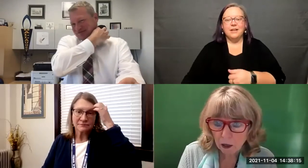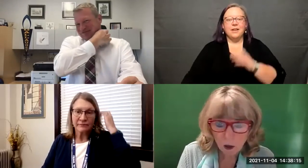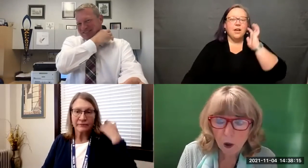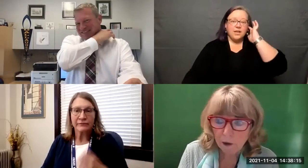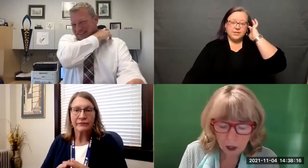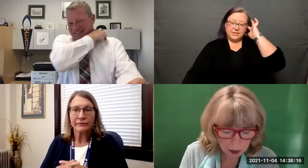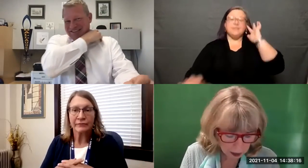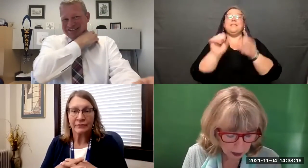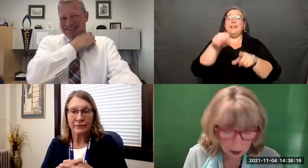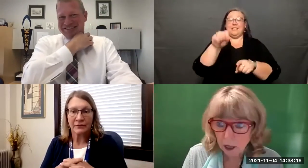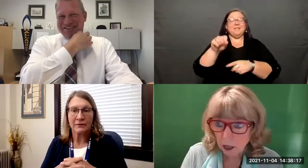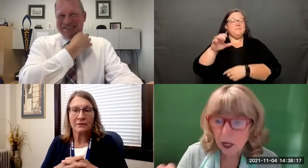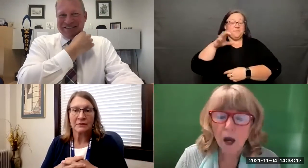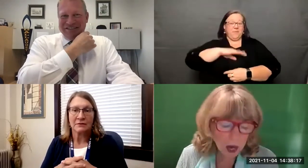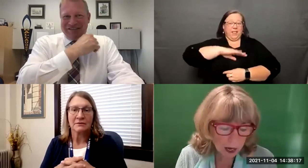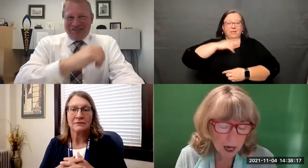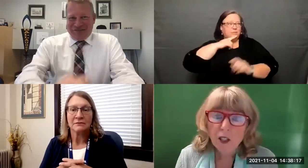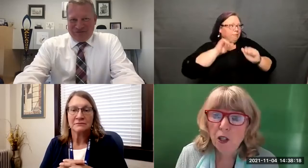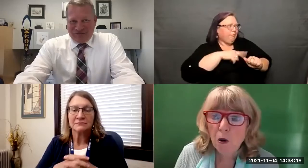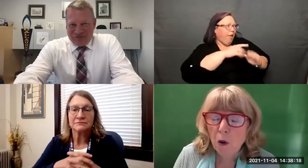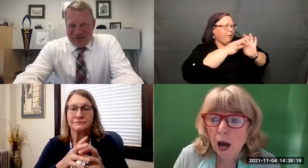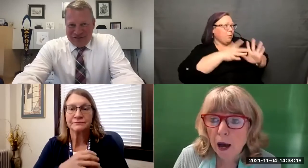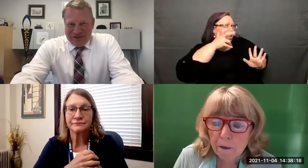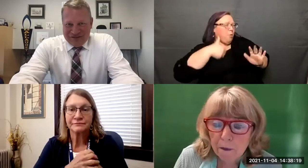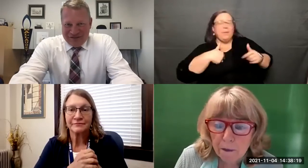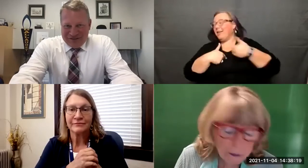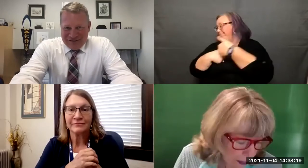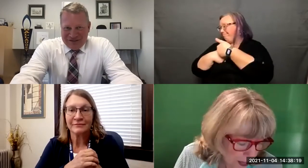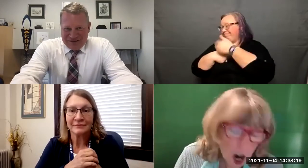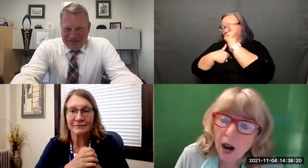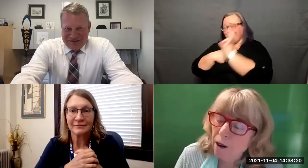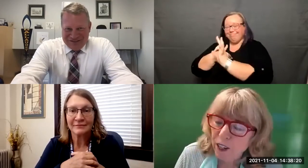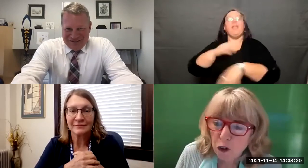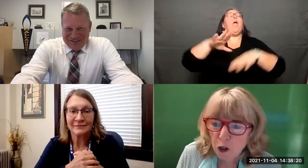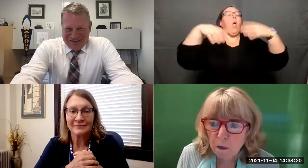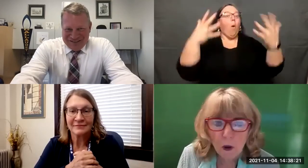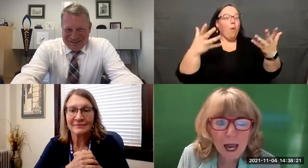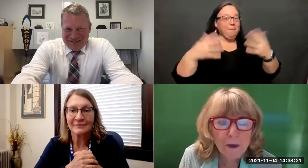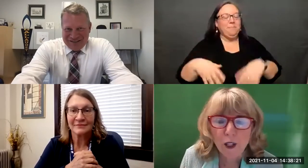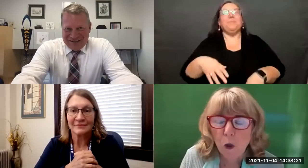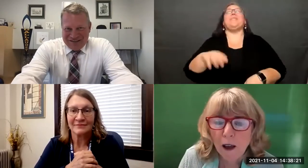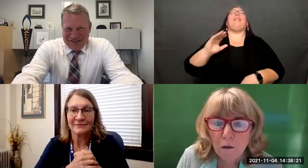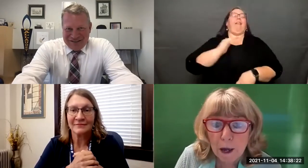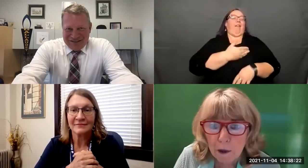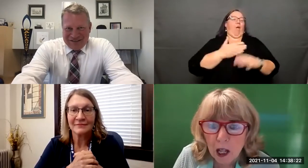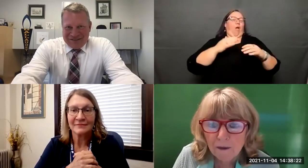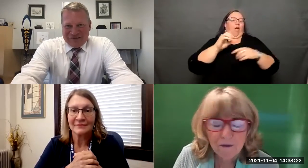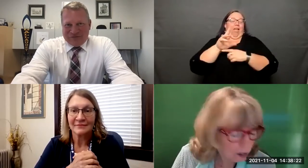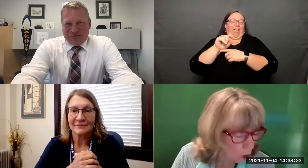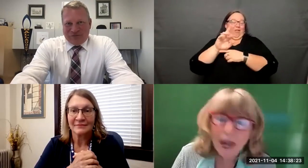Or Hi. whoever? Yes. Okay. So our outreach group, we had about 12 people. We had